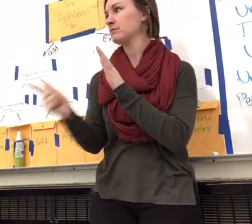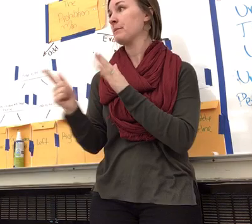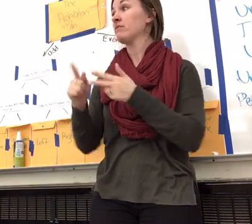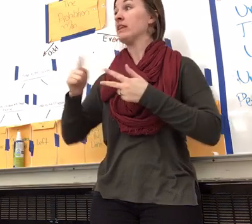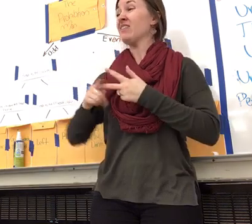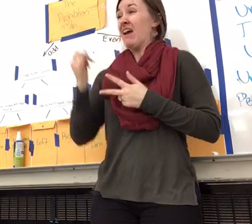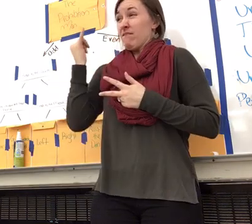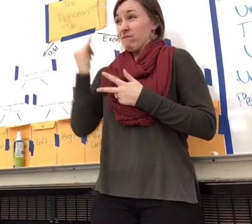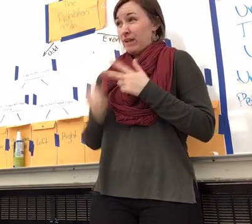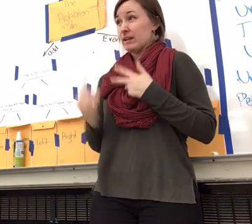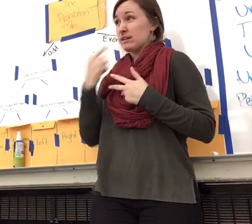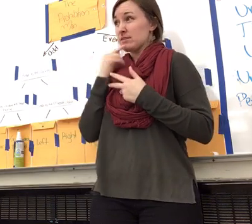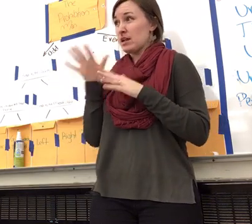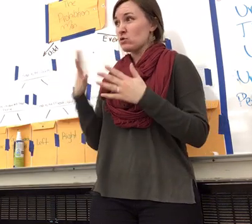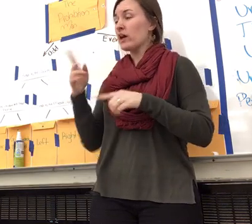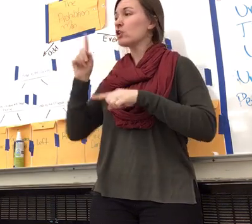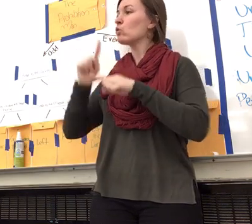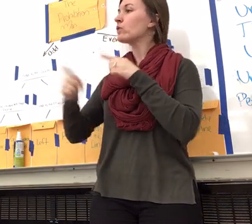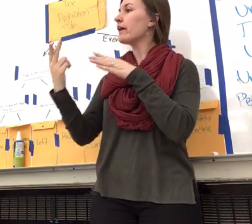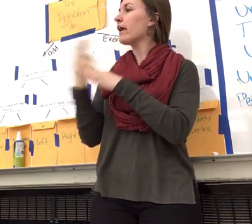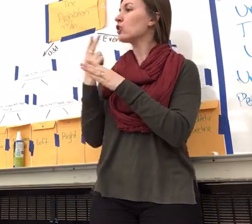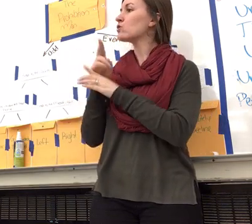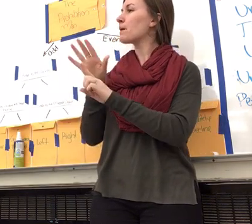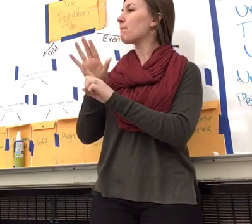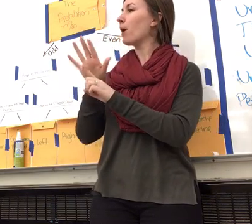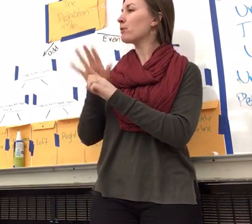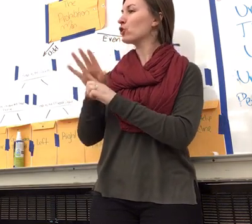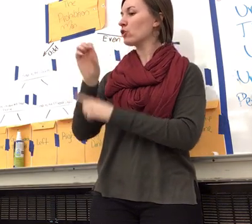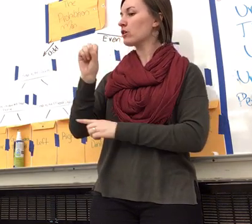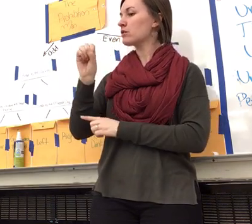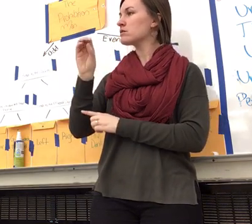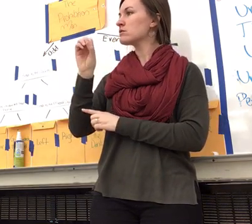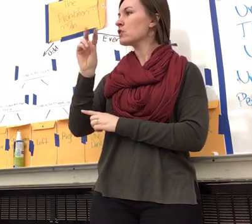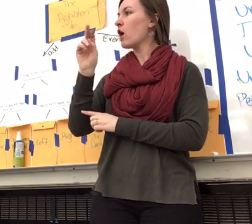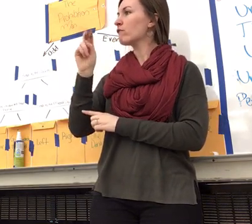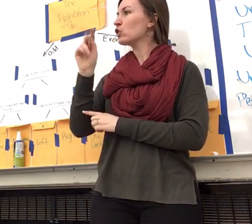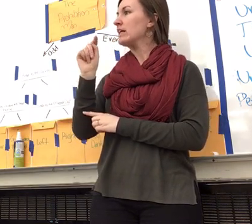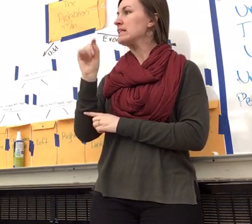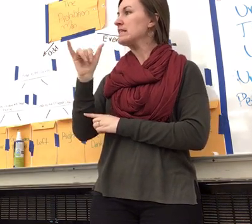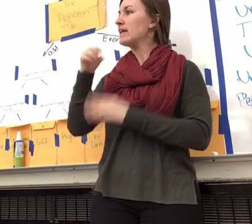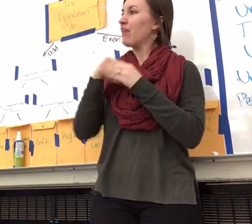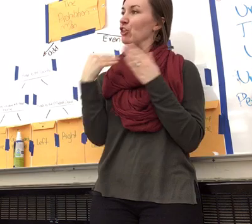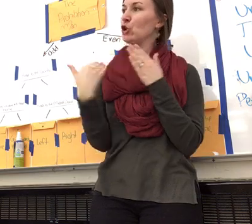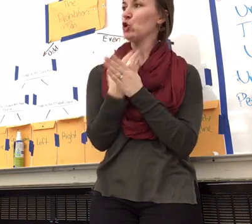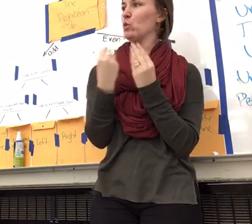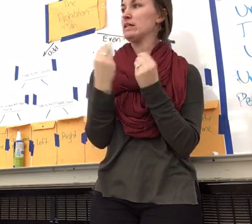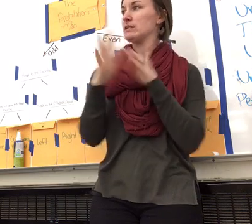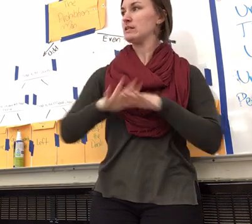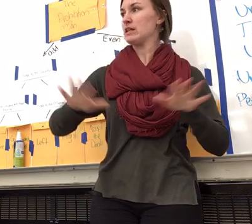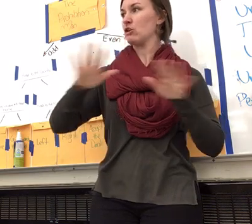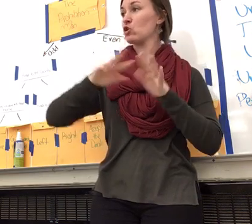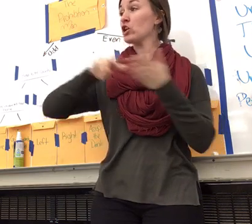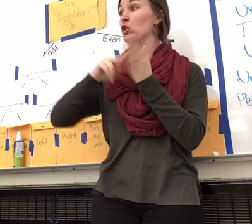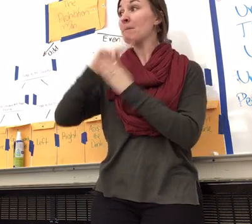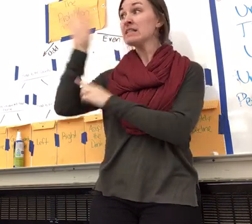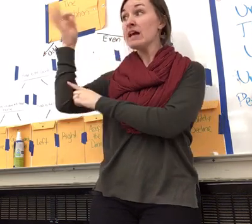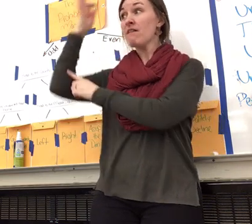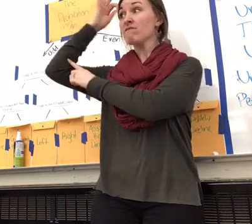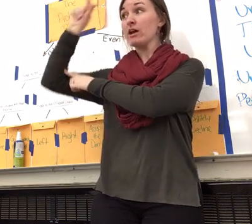says you cannot use popular sovereignty in the territories. So basically what that says is that the federal government cannot decide what's